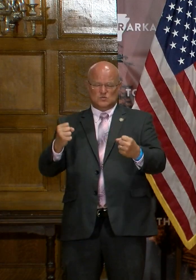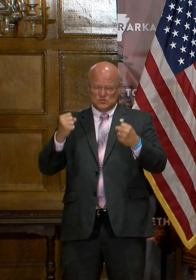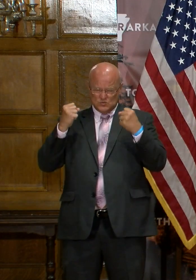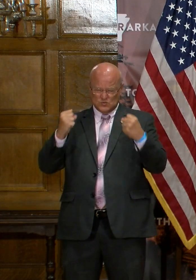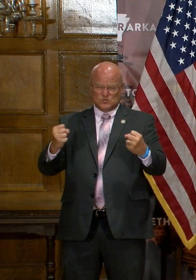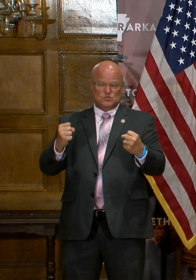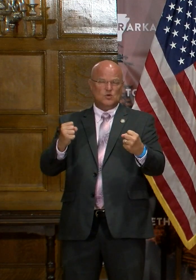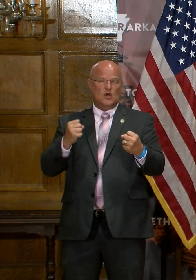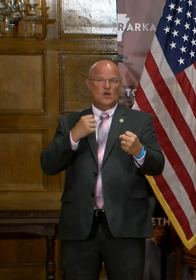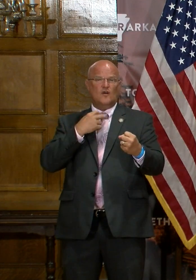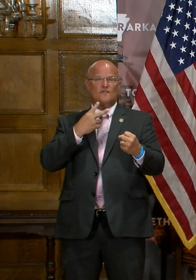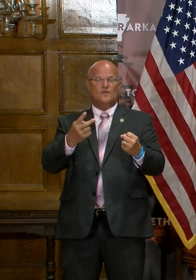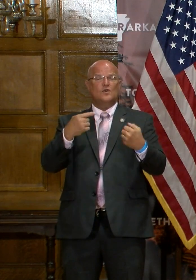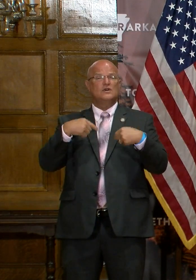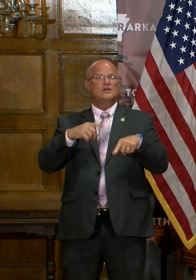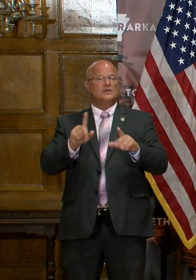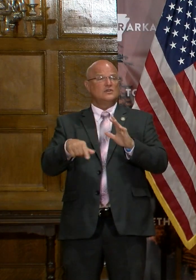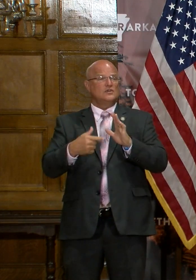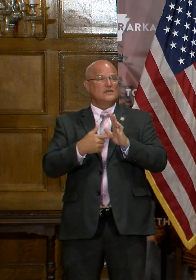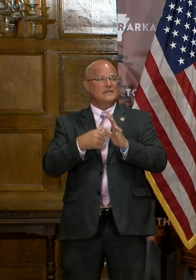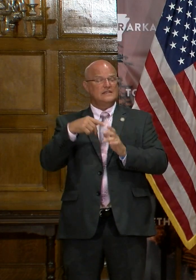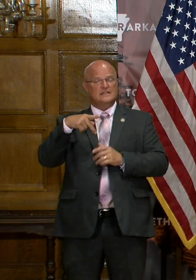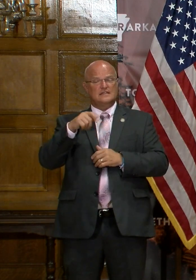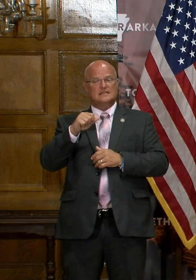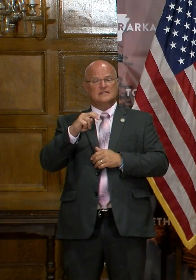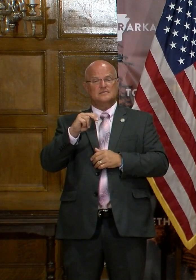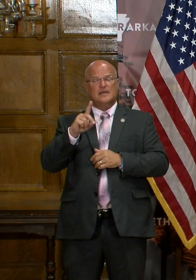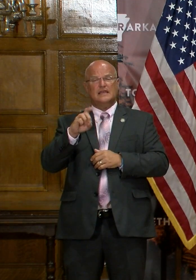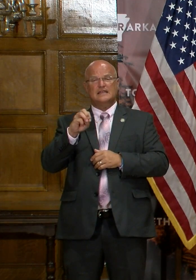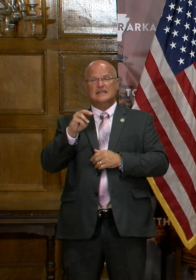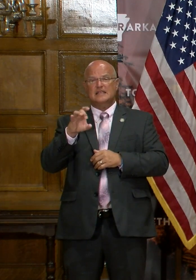strong voice during this pandemic,